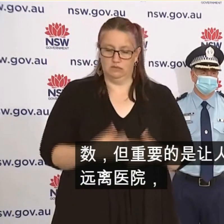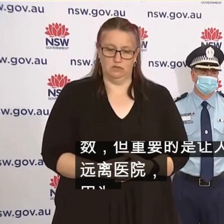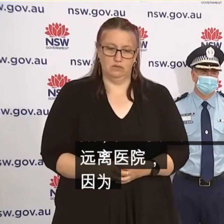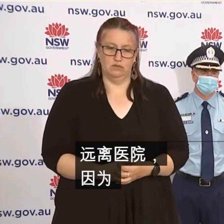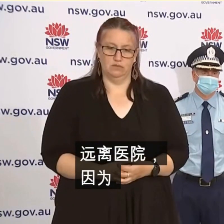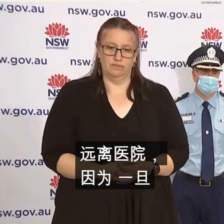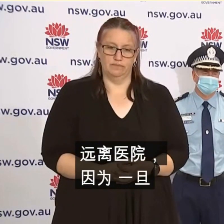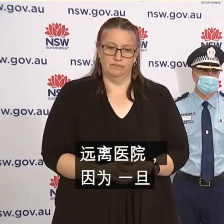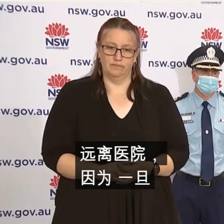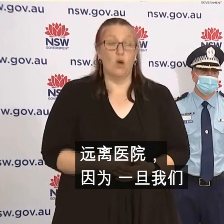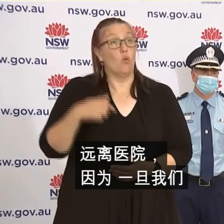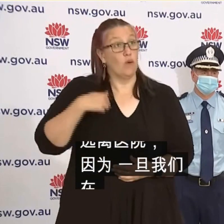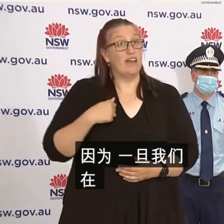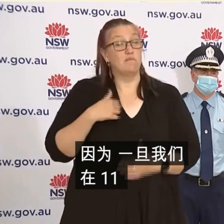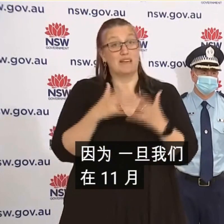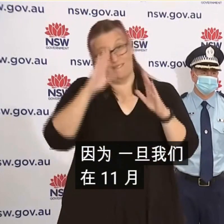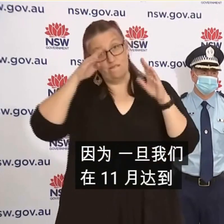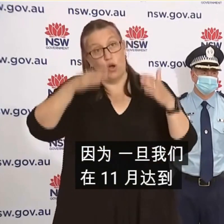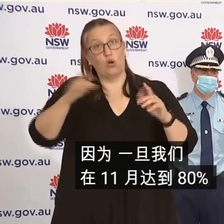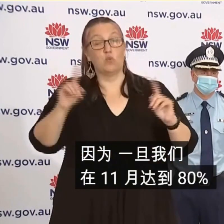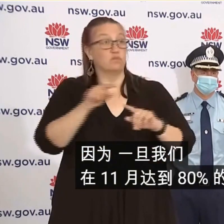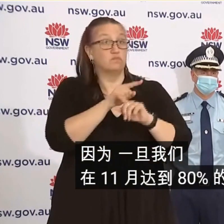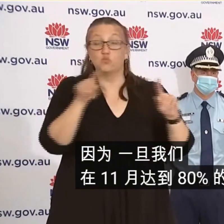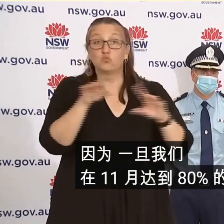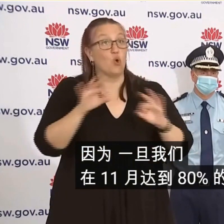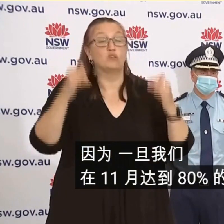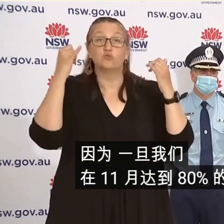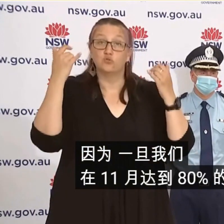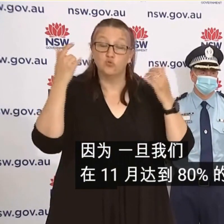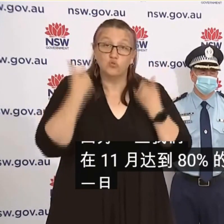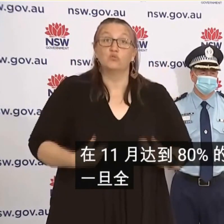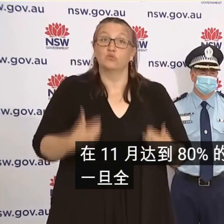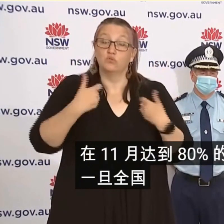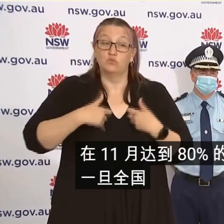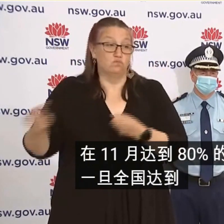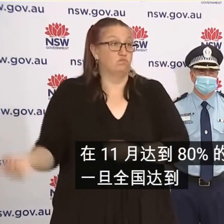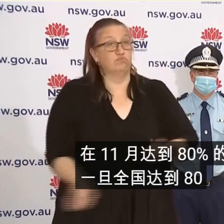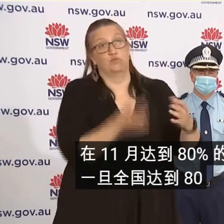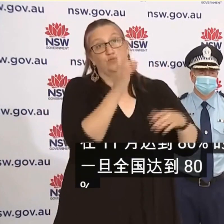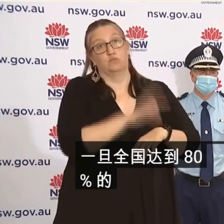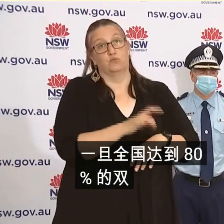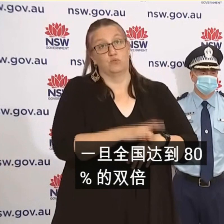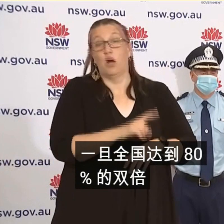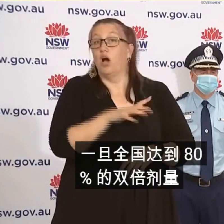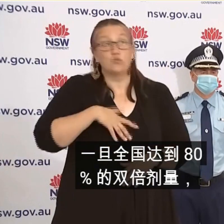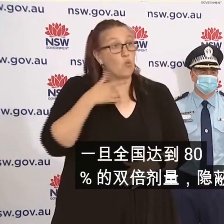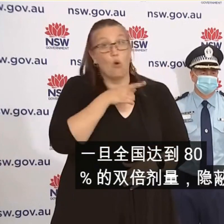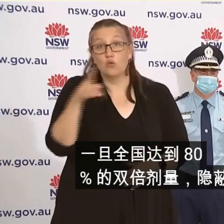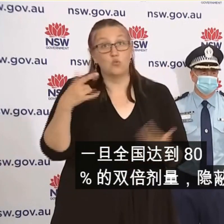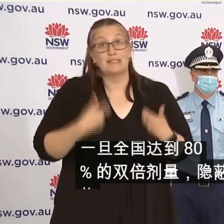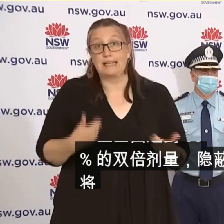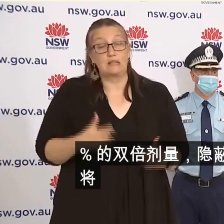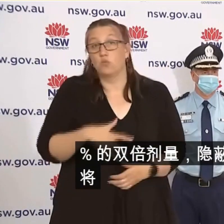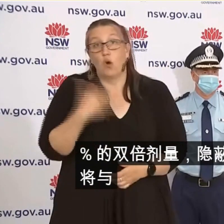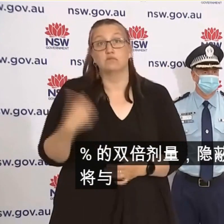hospital, because once we get to that 80% double dose in November, once the nation gets to that 80% double dose, living